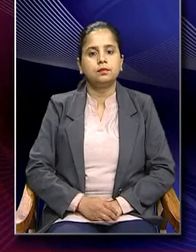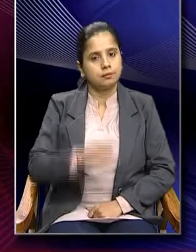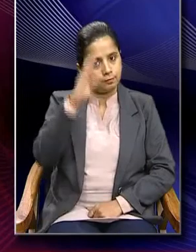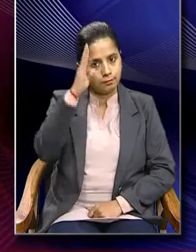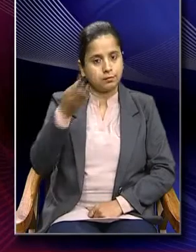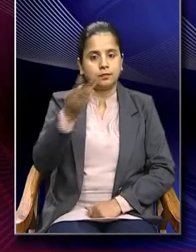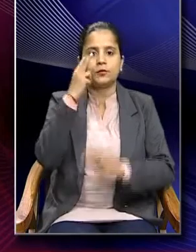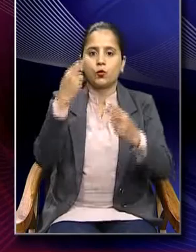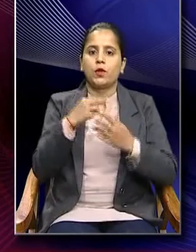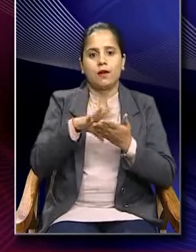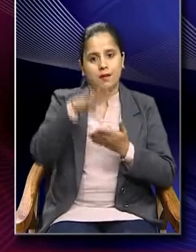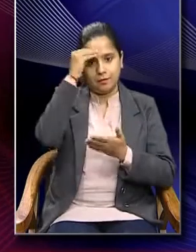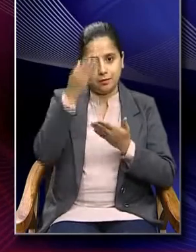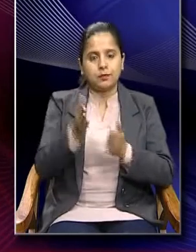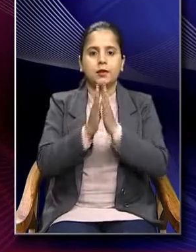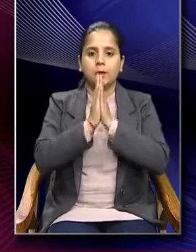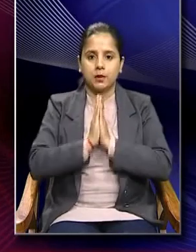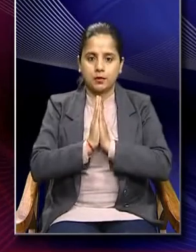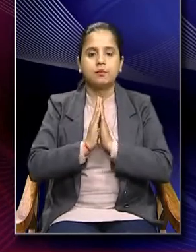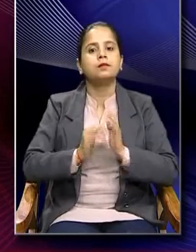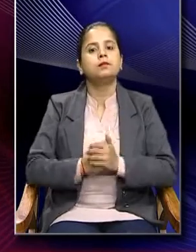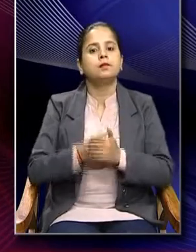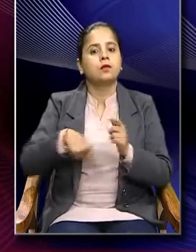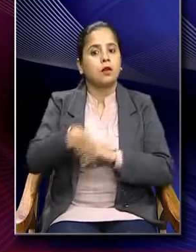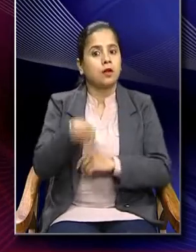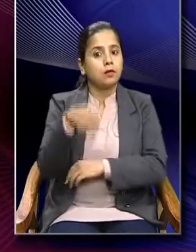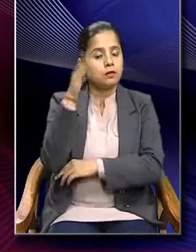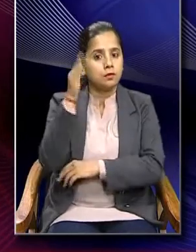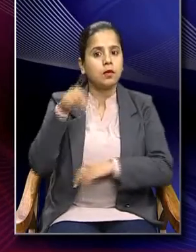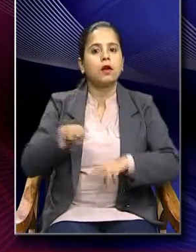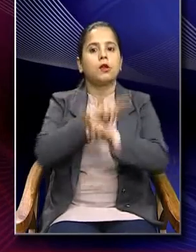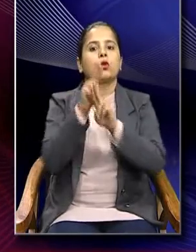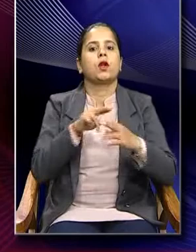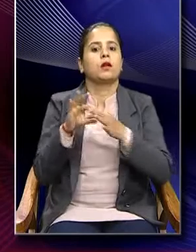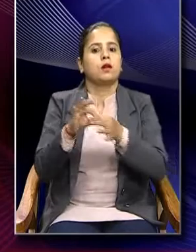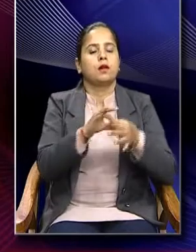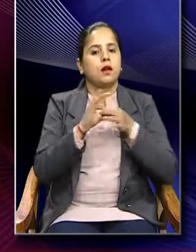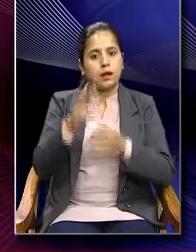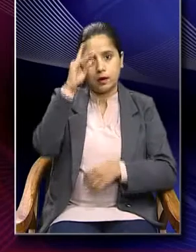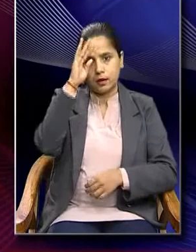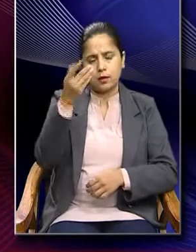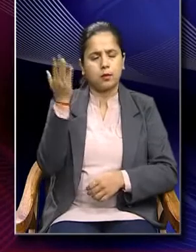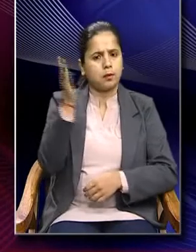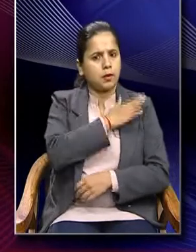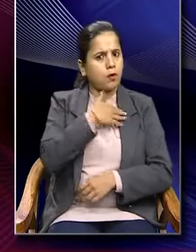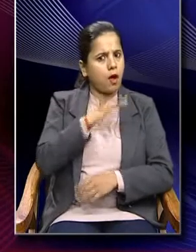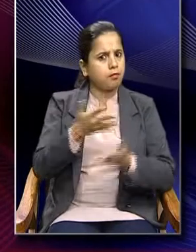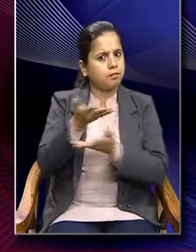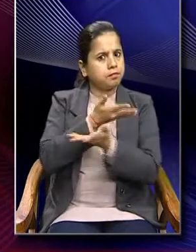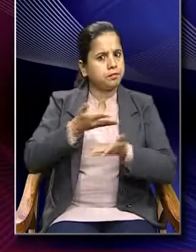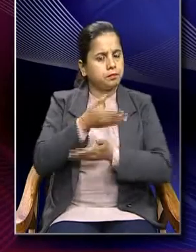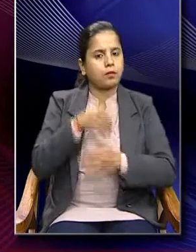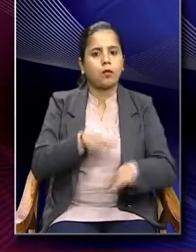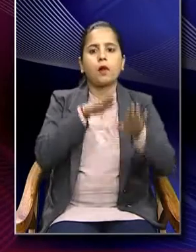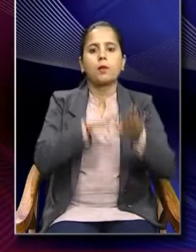Hello viewers and learners, Namaste. In the series of international relations theory, I was discussing dependency